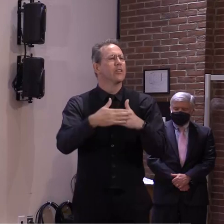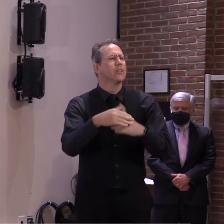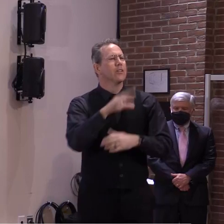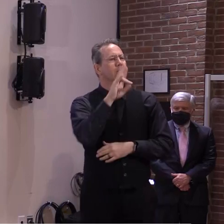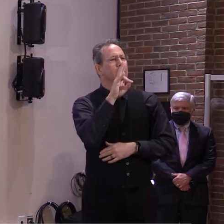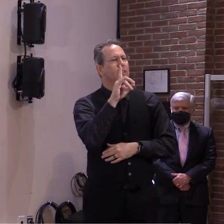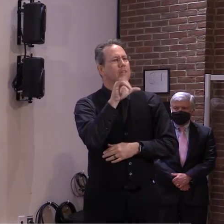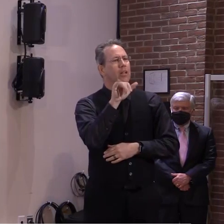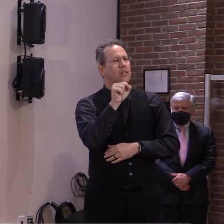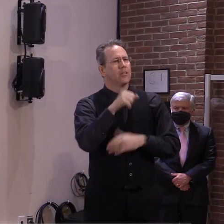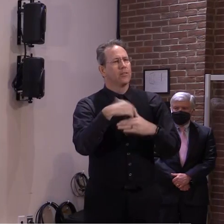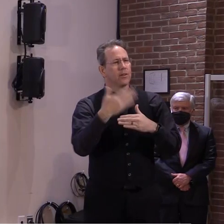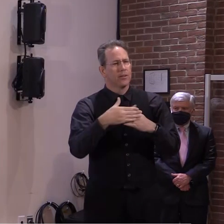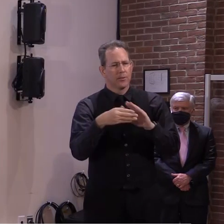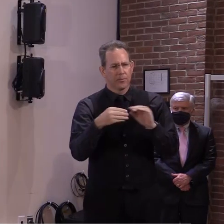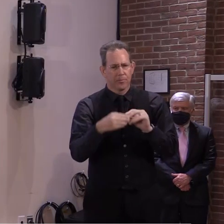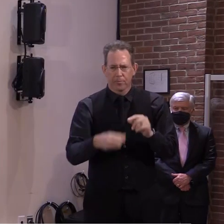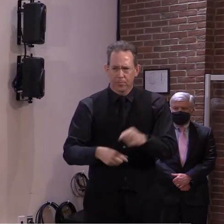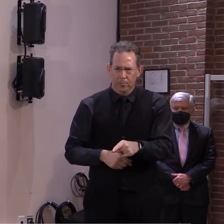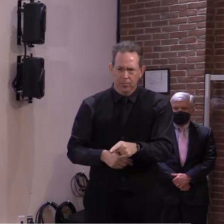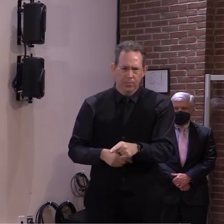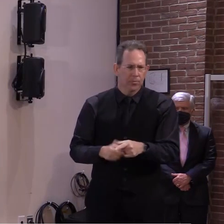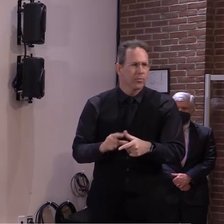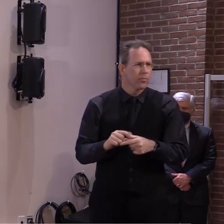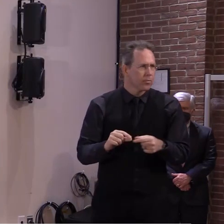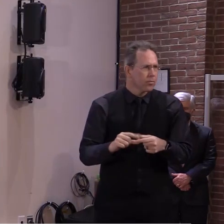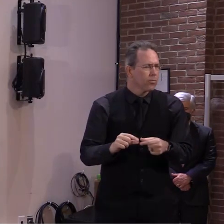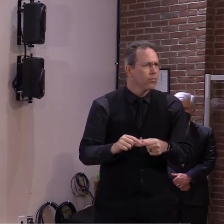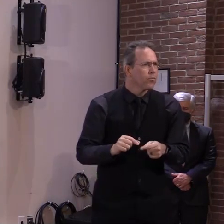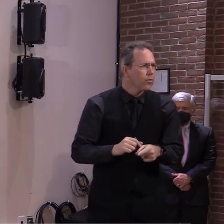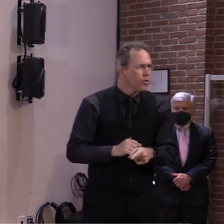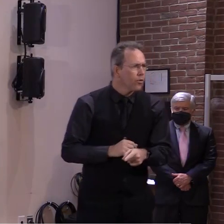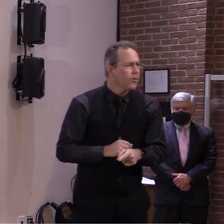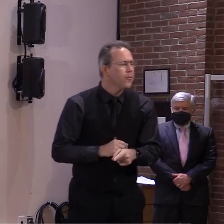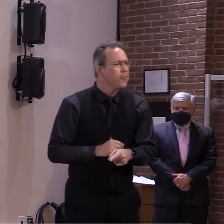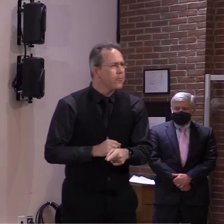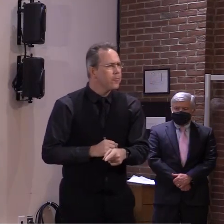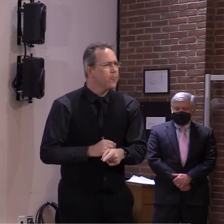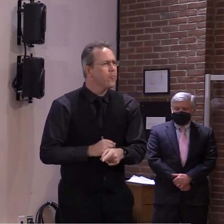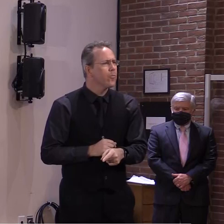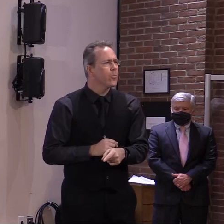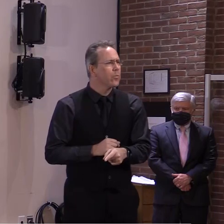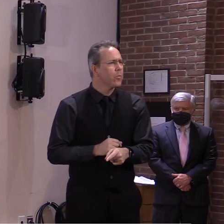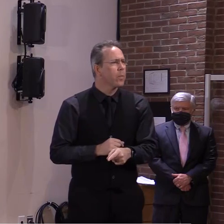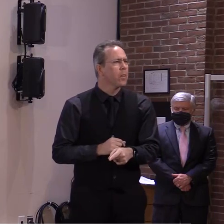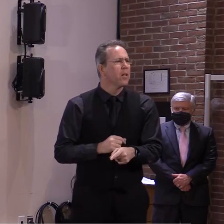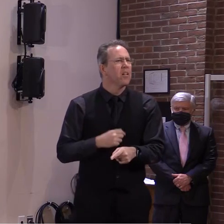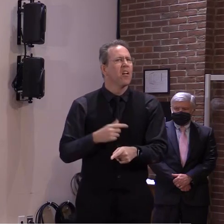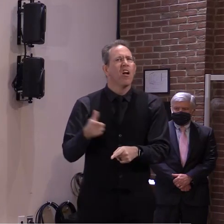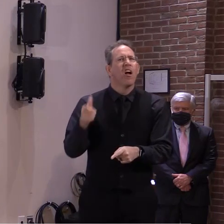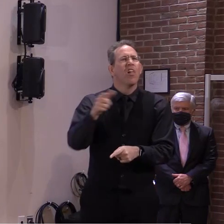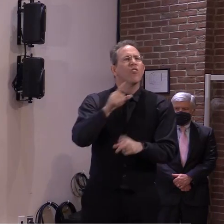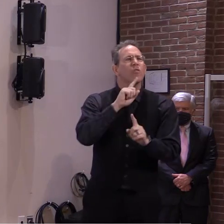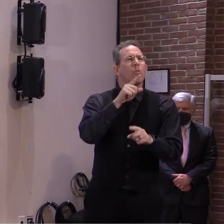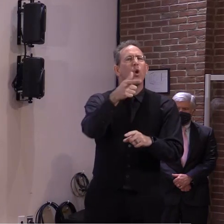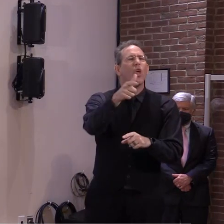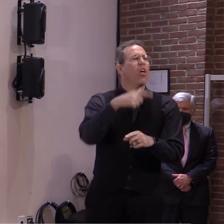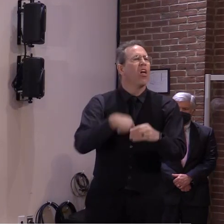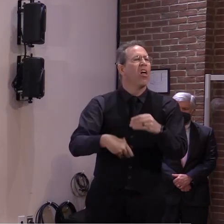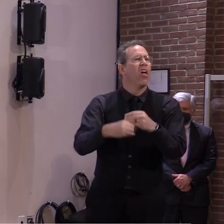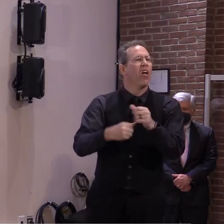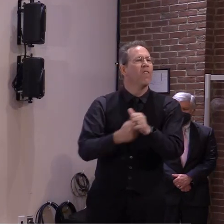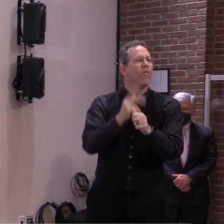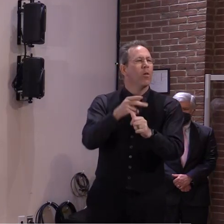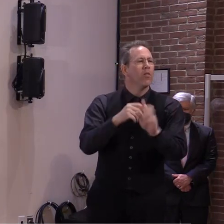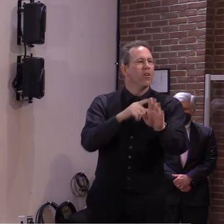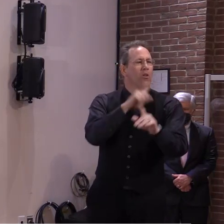Hi, thanks. I'm going to continue, what Wilson was asking and ask Dr. Levine, have you seen evidence that the young